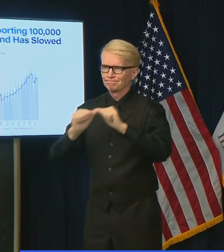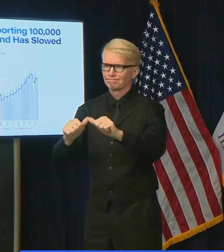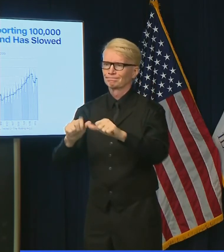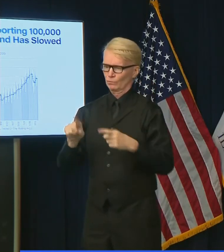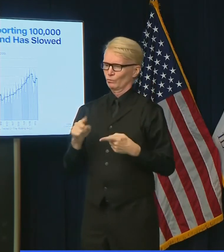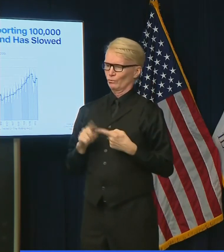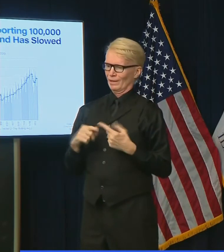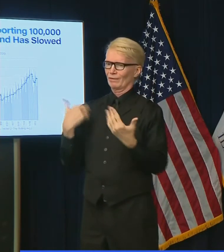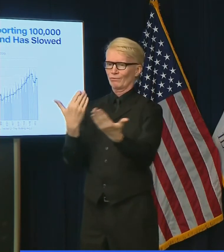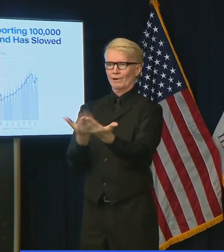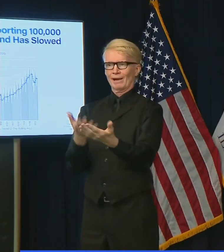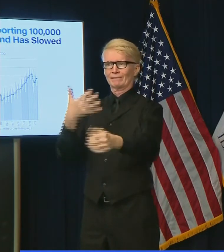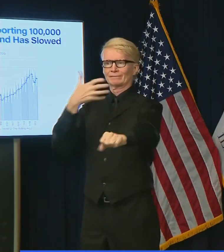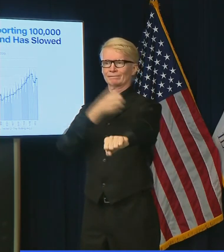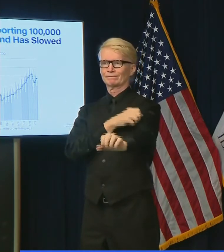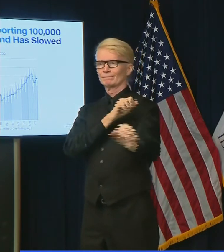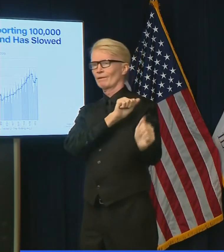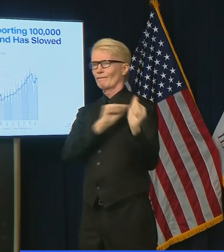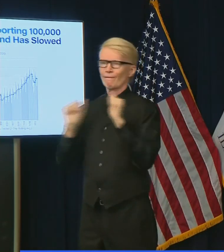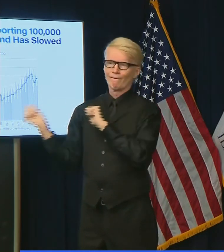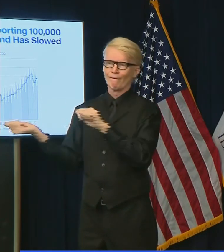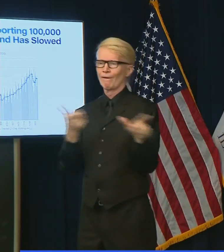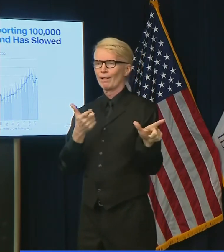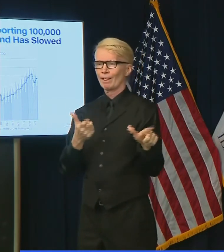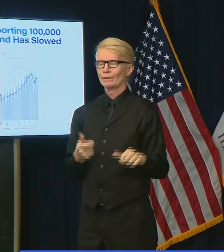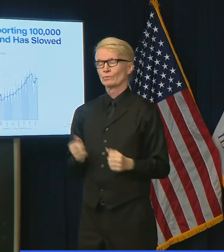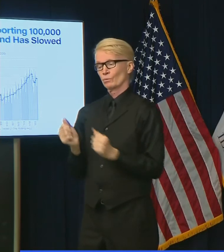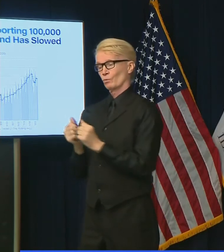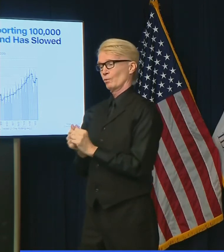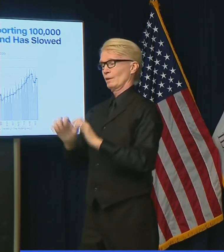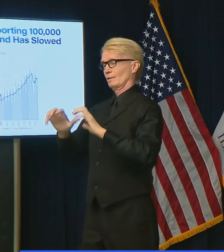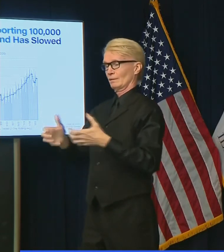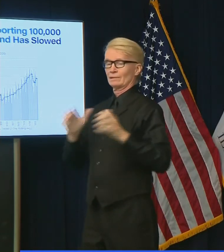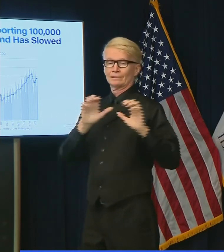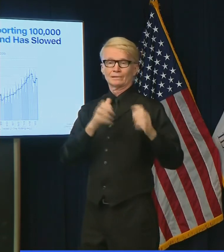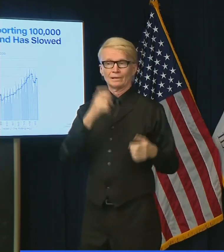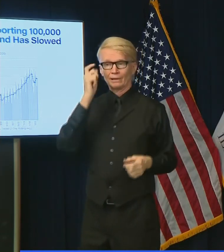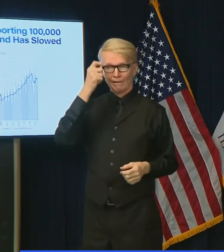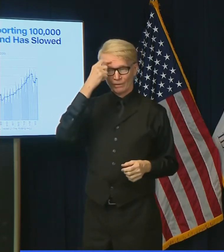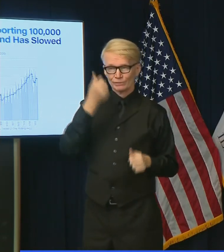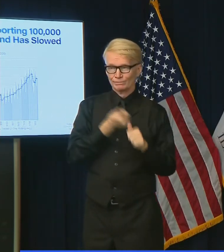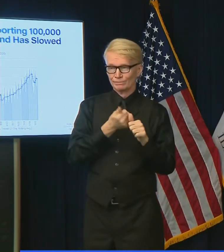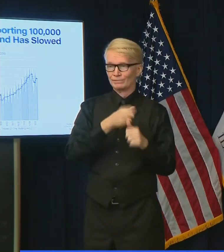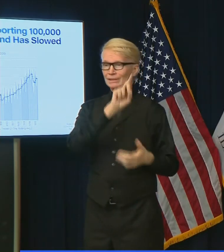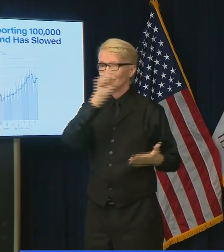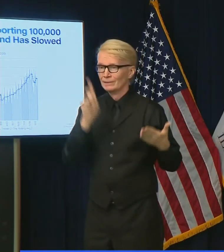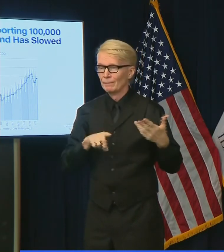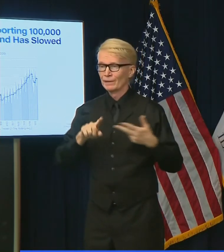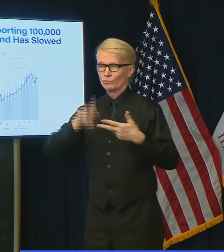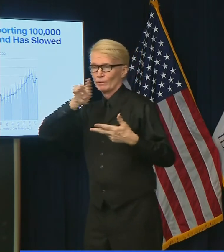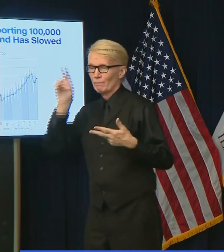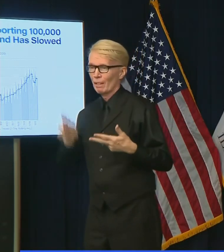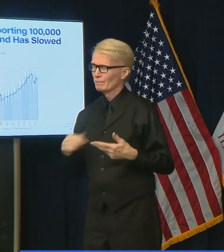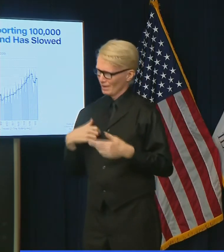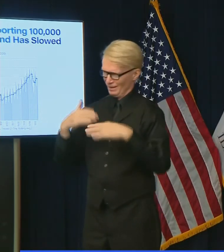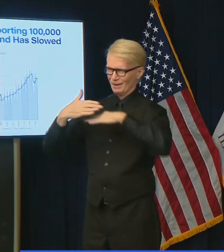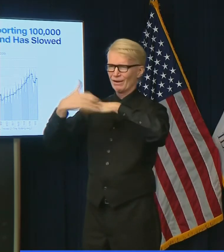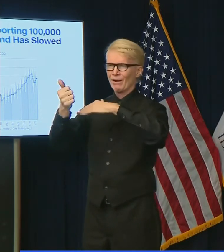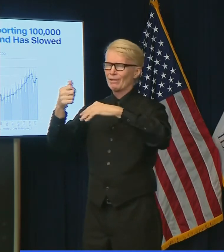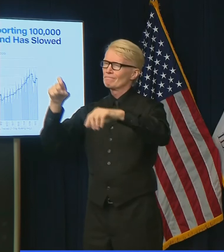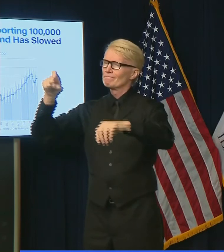there. Together with governors of both parties, I have called for a national testing strategy since the